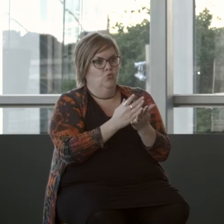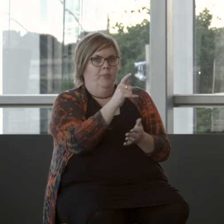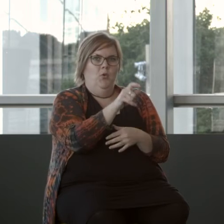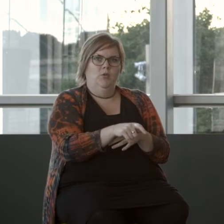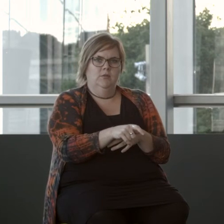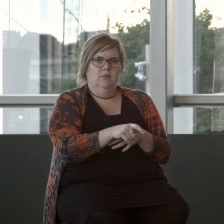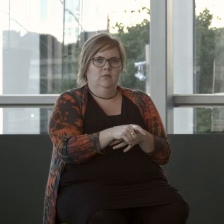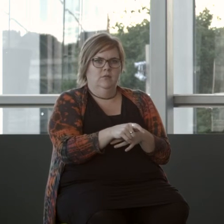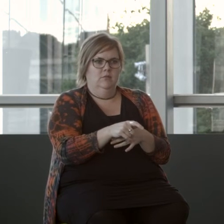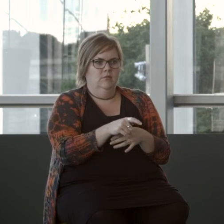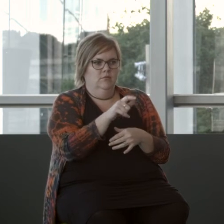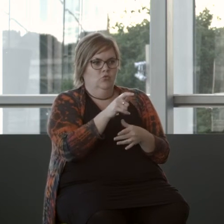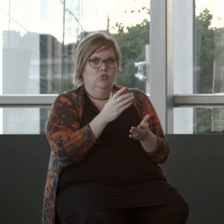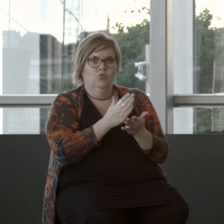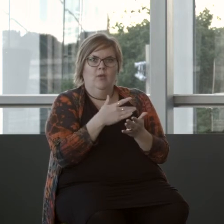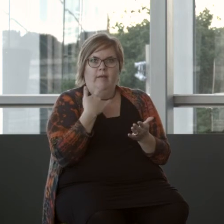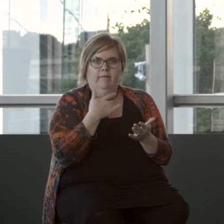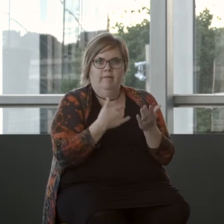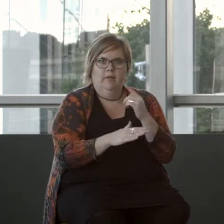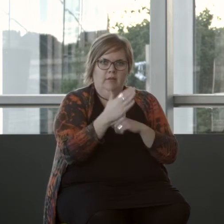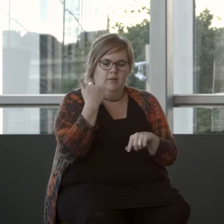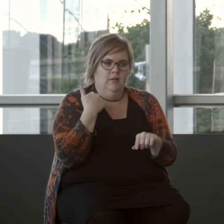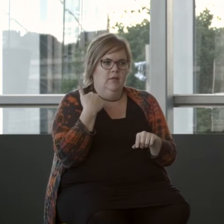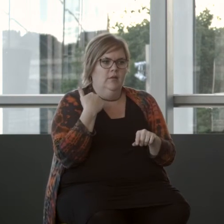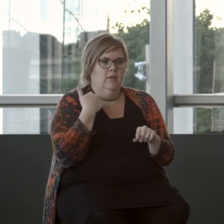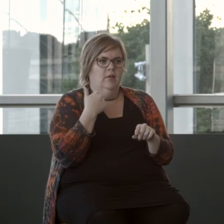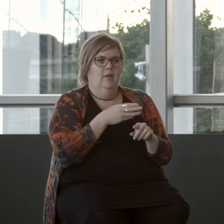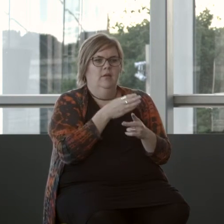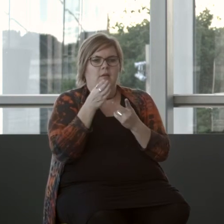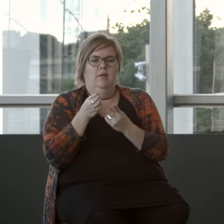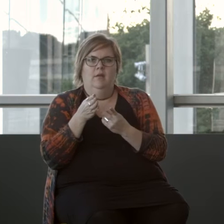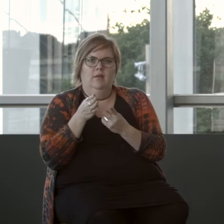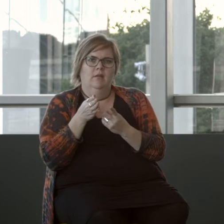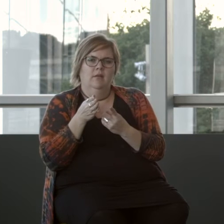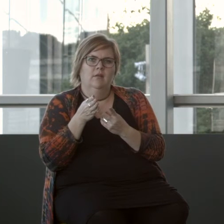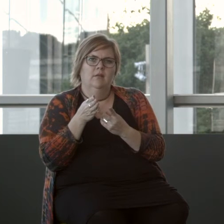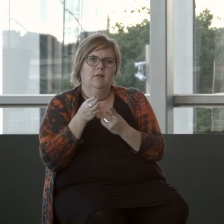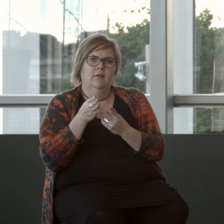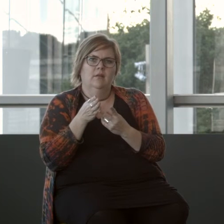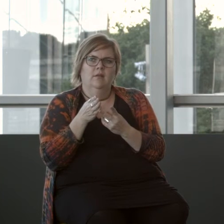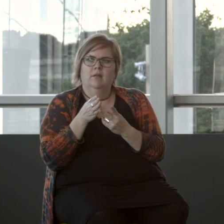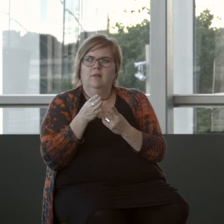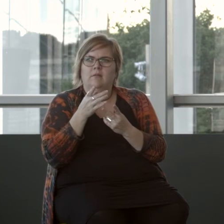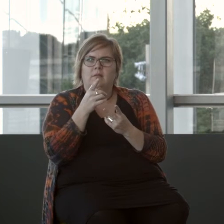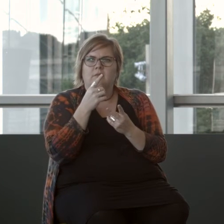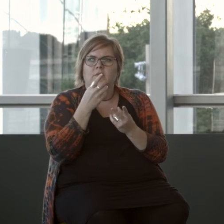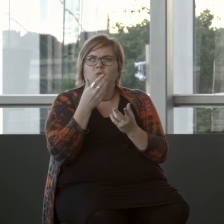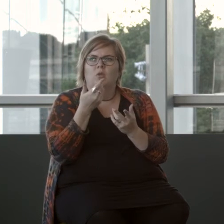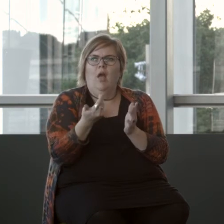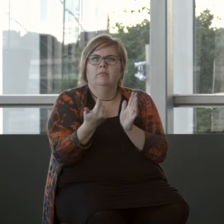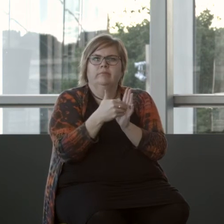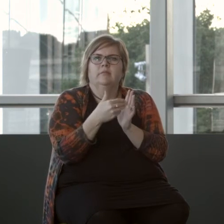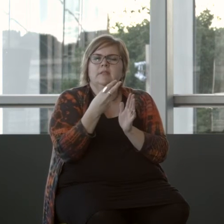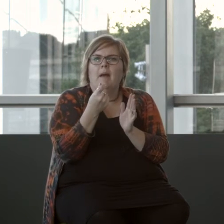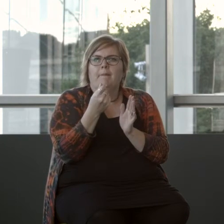an imaginary figure. While you're drawing also on a fictional narrative, a kind of